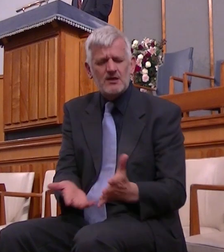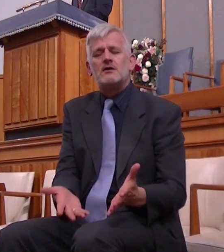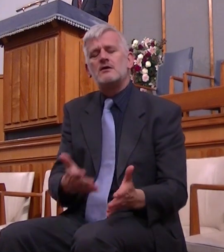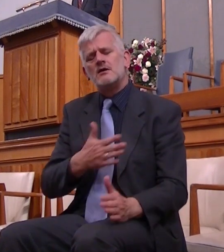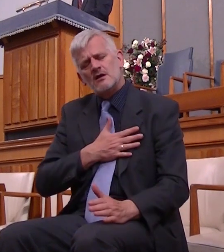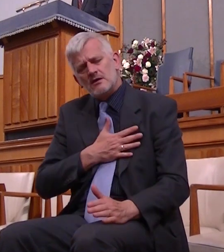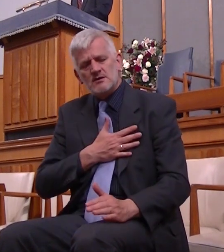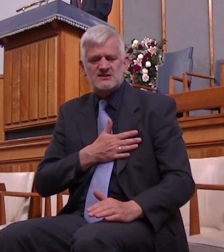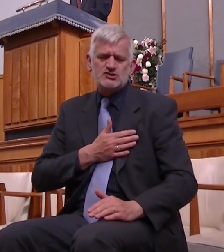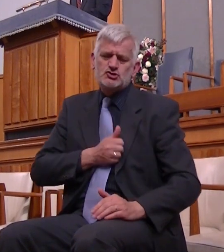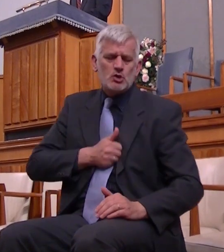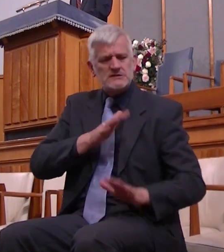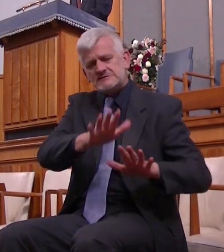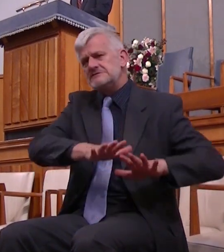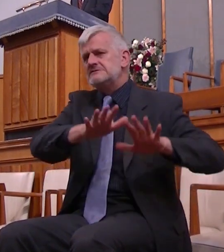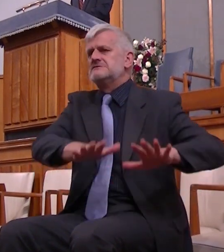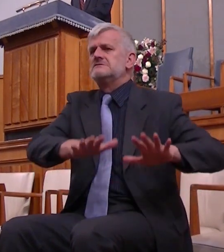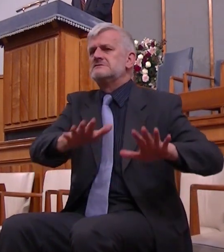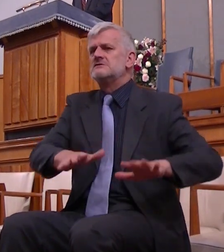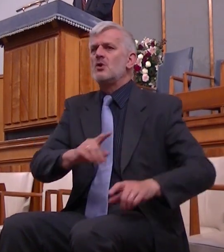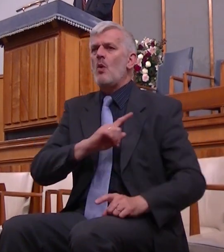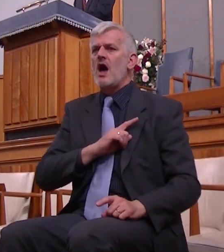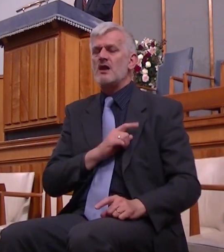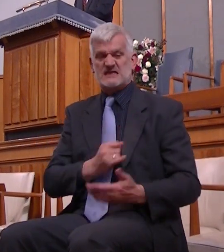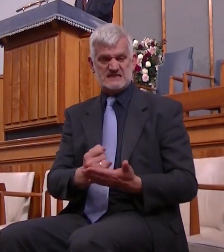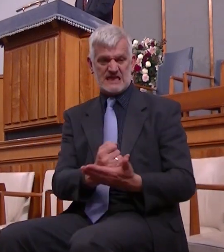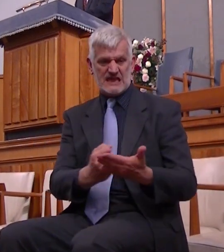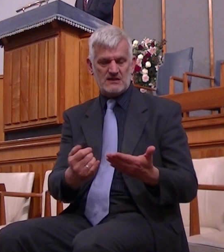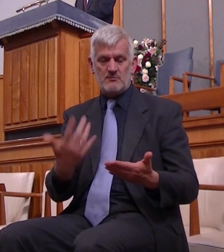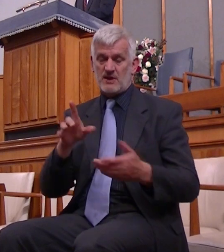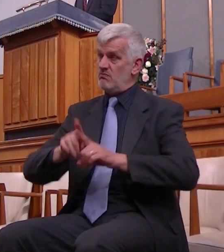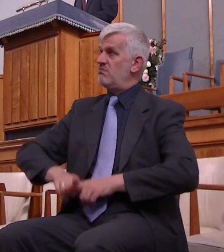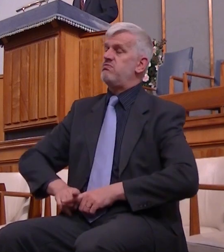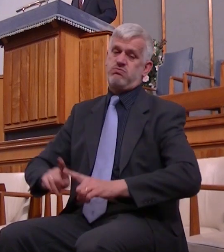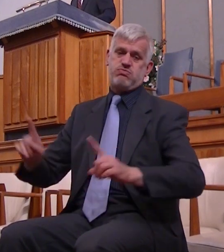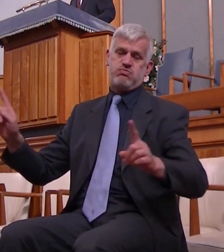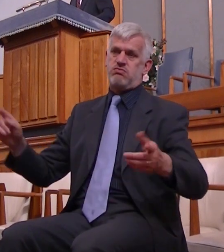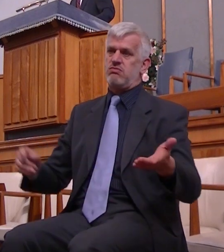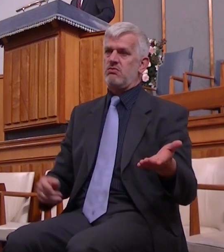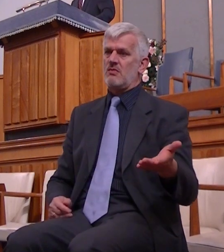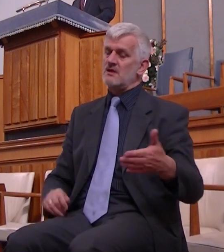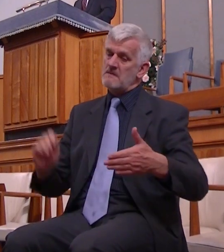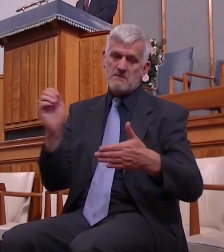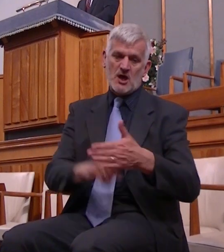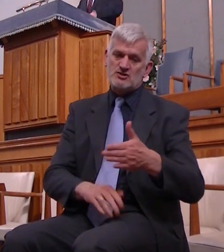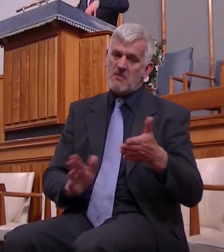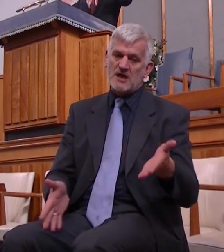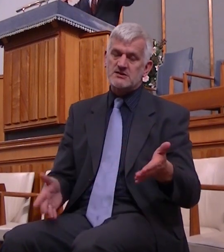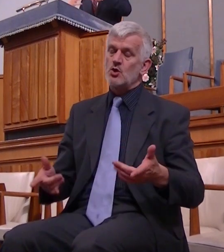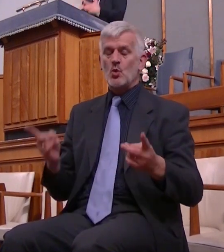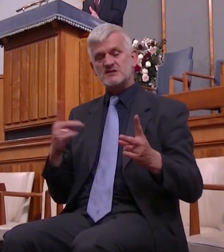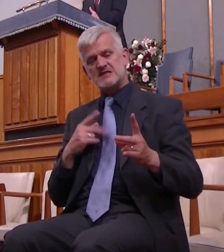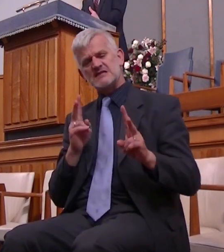of man, his sin, his alienation from God, his being under judgment. And